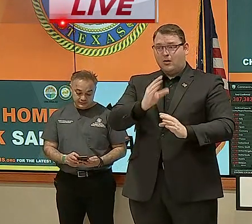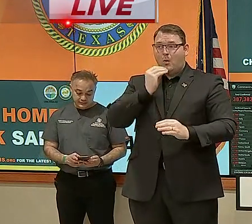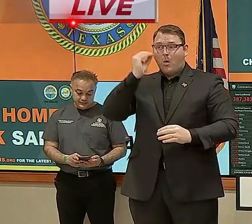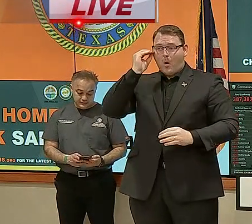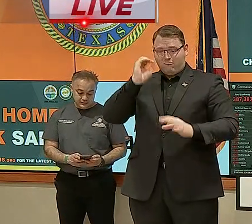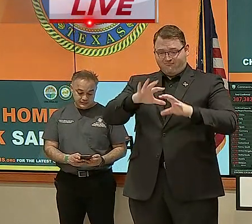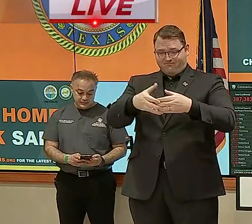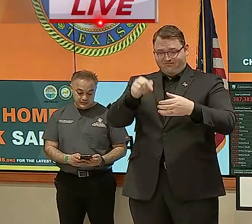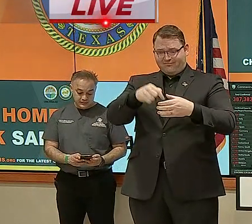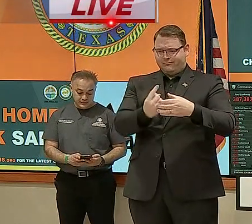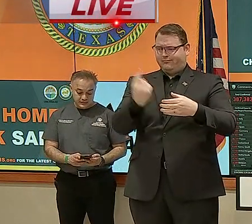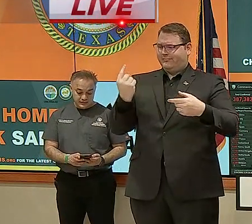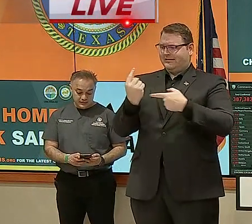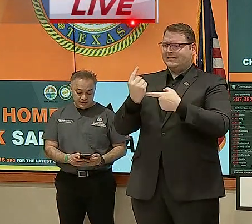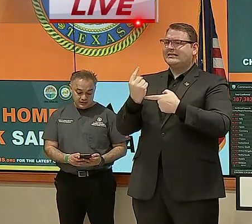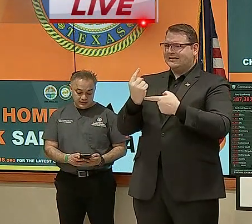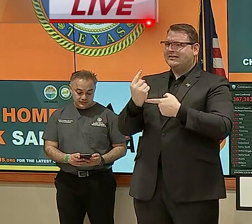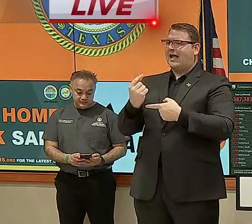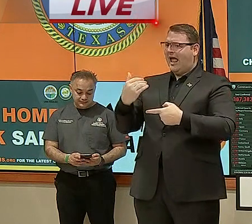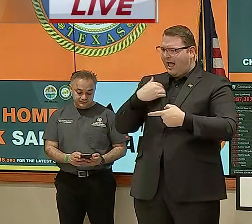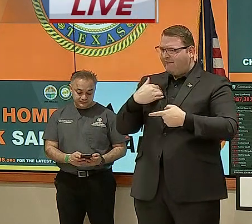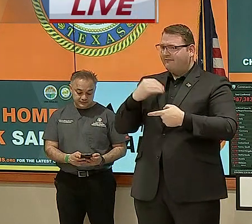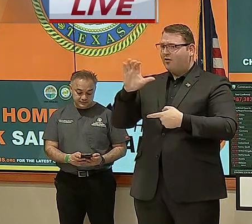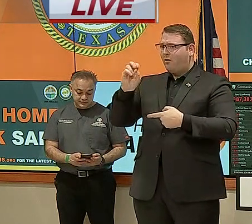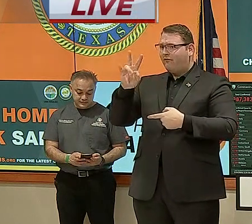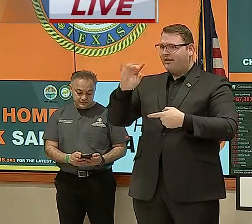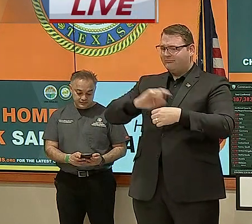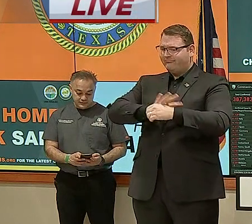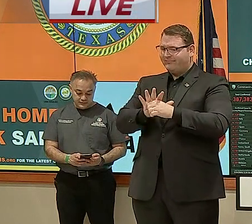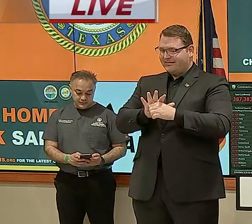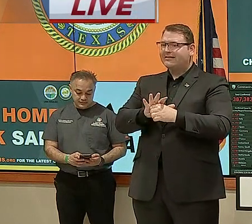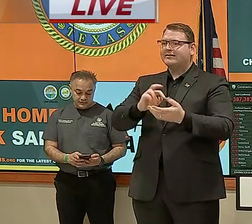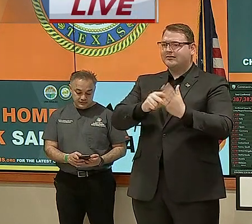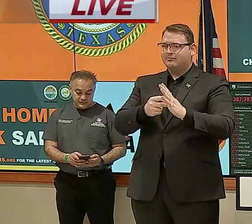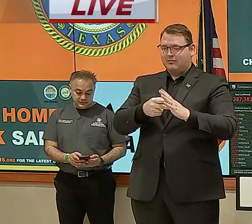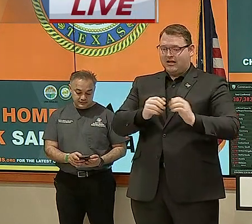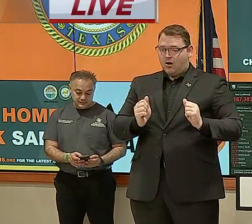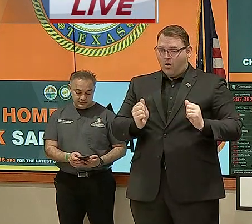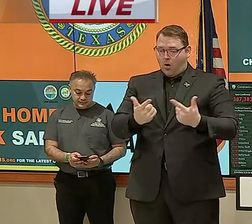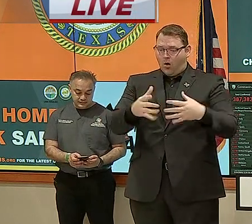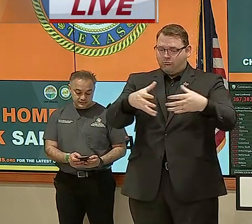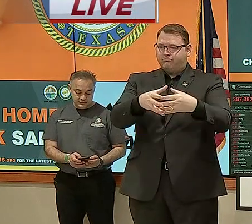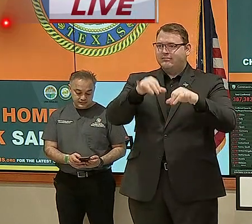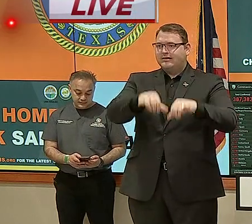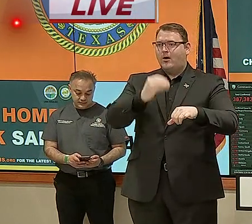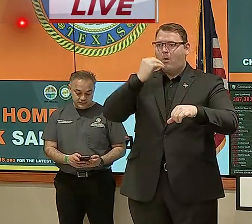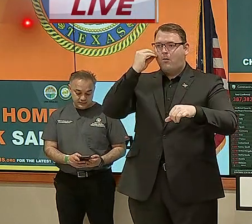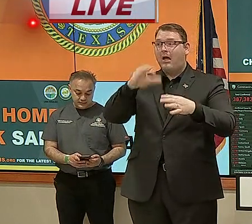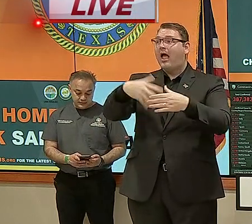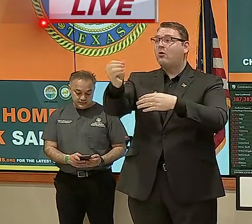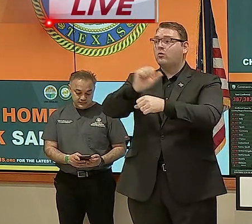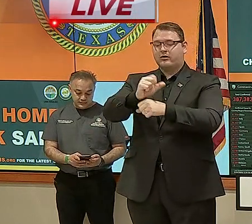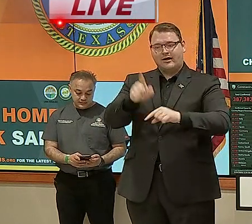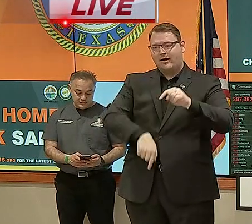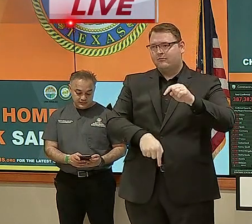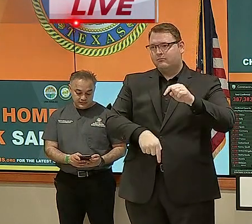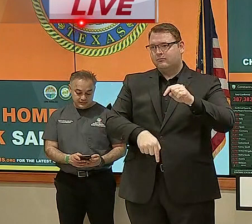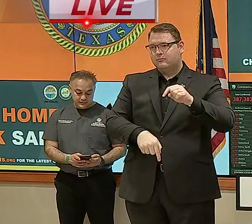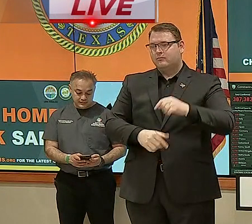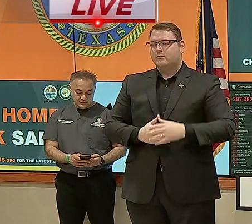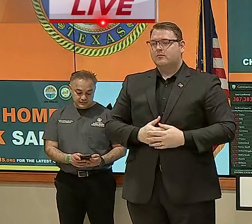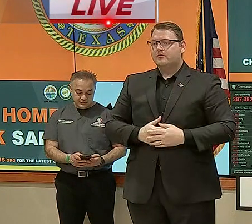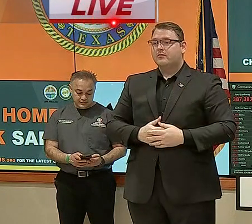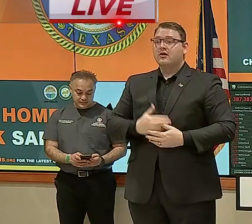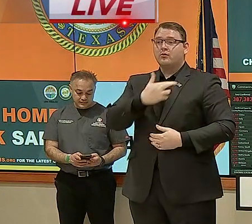the household will be ordered to isolate. Members of the household will not be able to go to work. Religious and worship services only via video